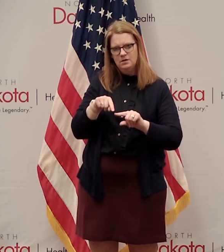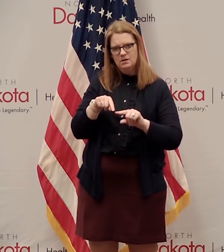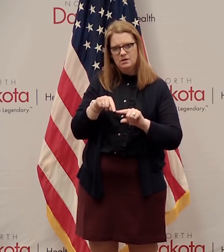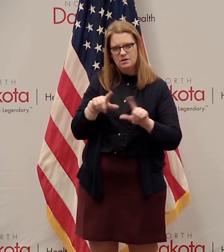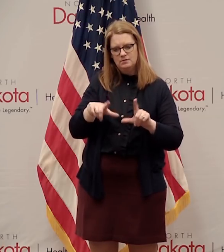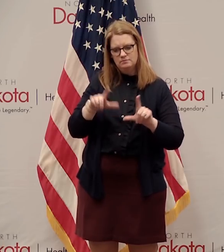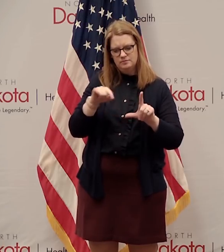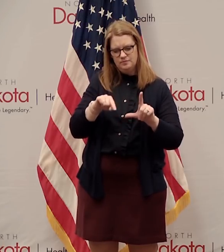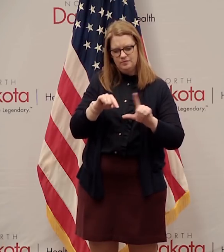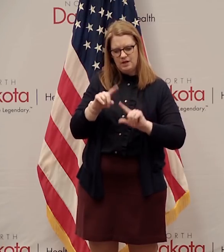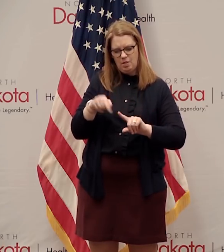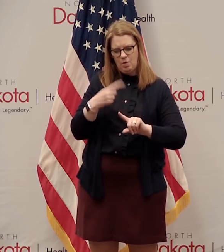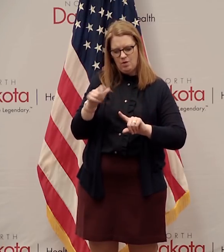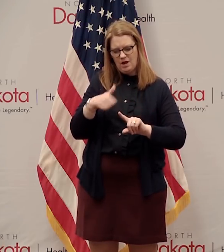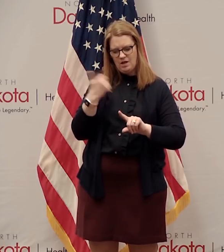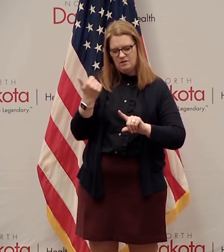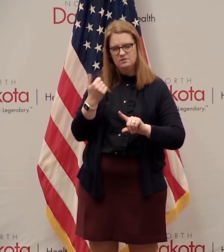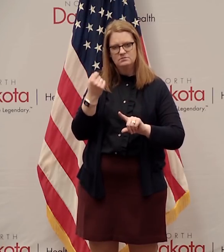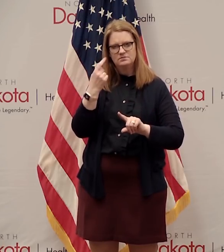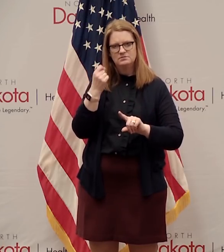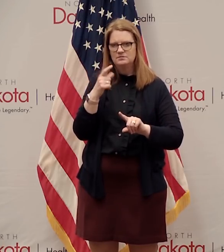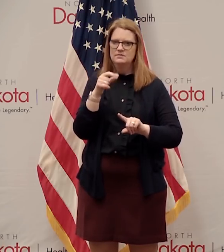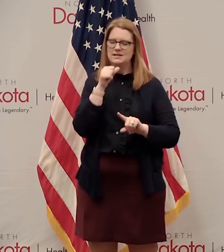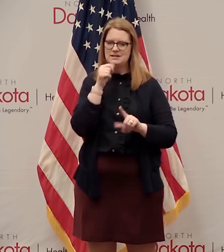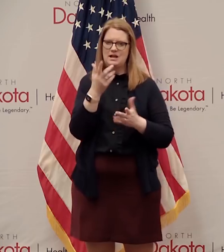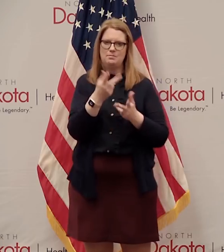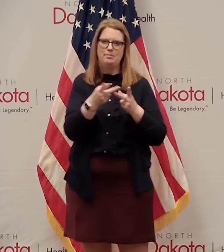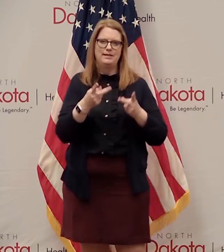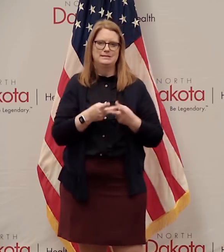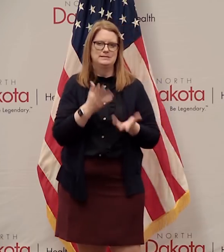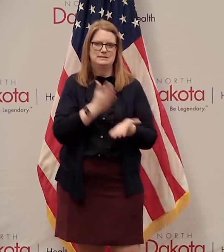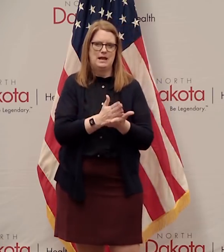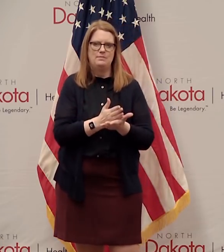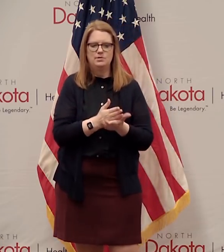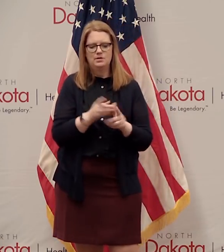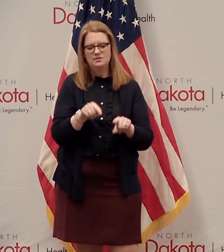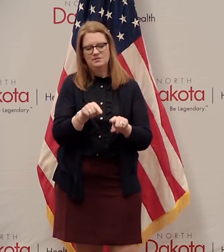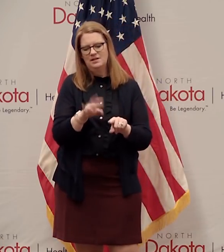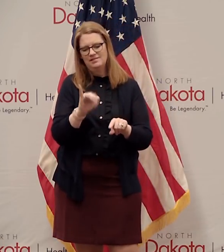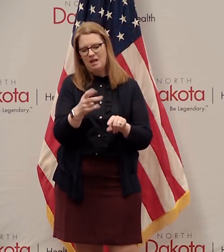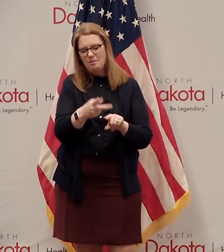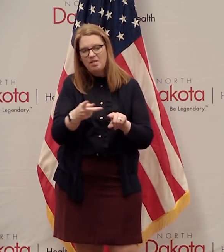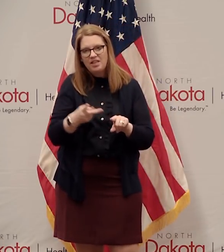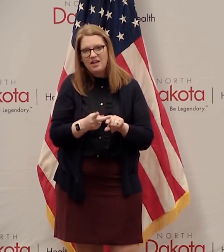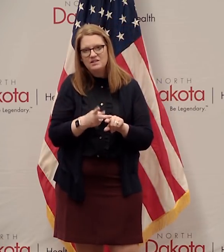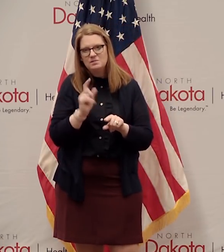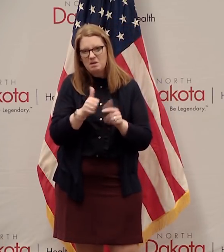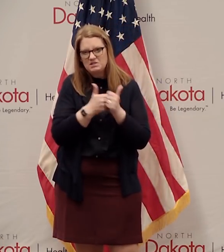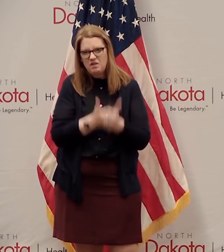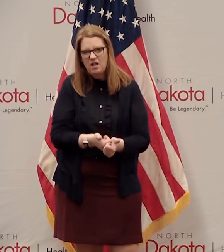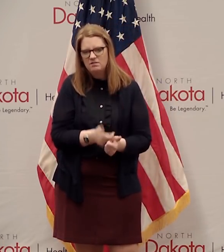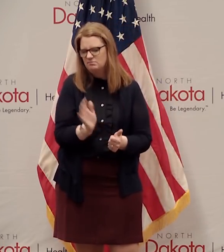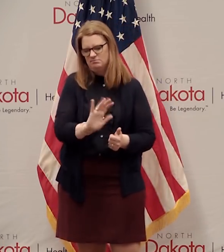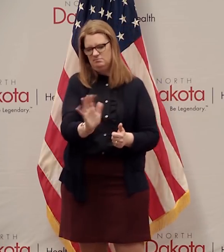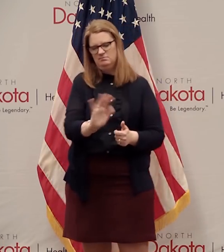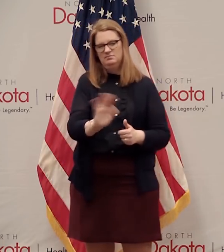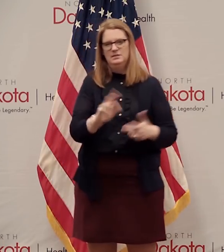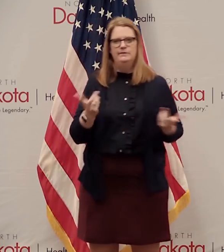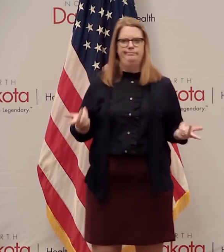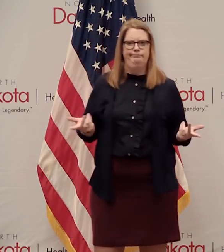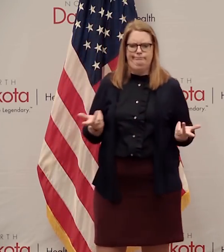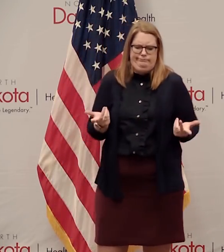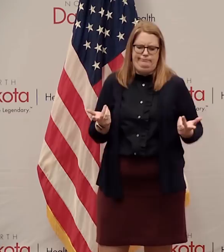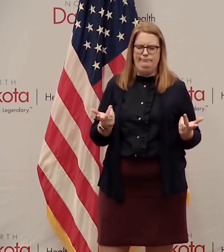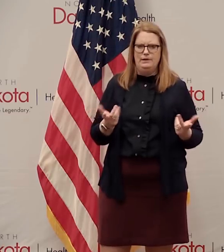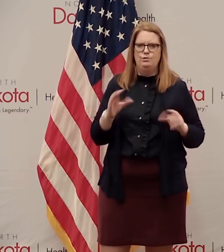essentially understand that that was not a place that you stopped, or not a place that needs to be kept track of, because you would have had no opportunity